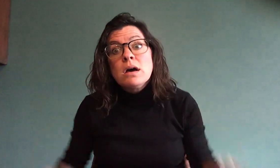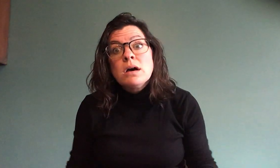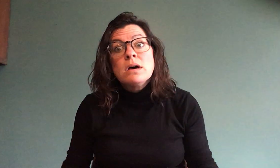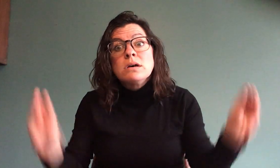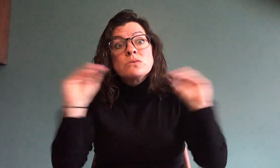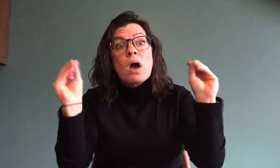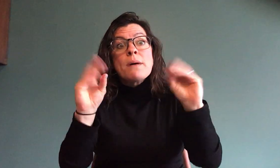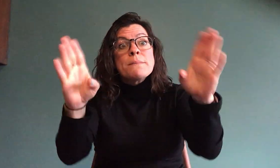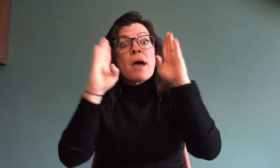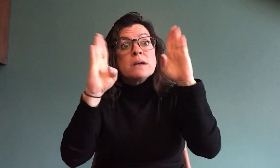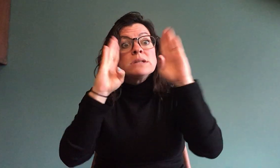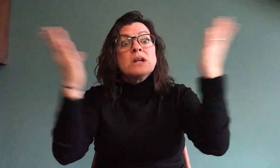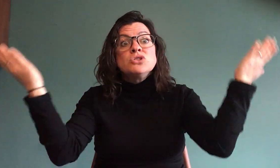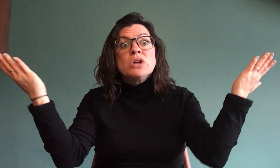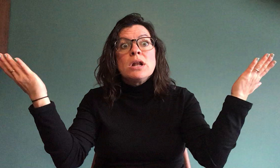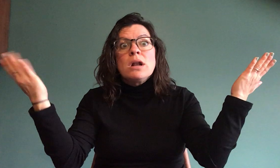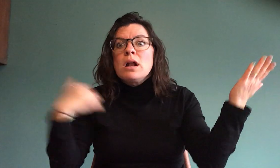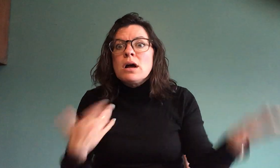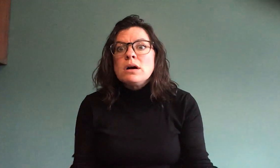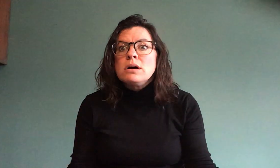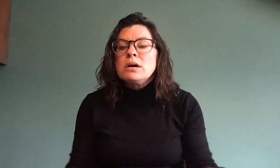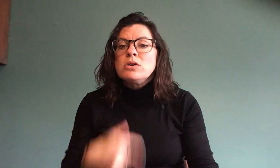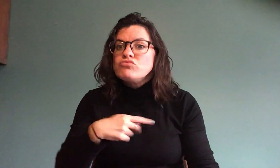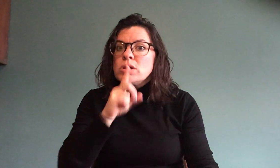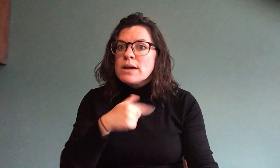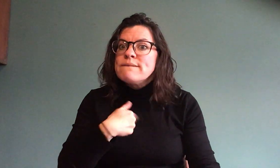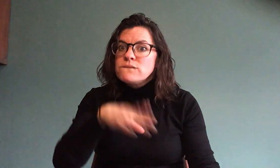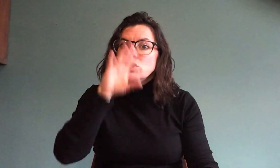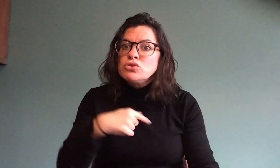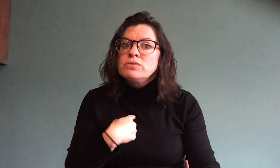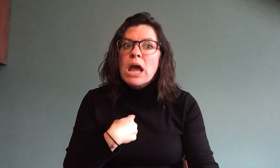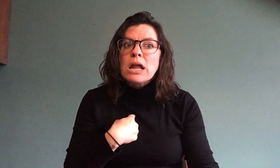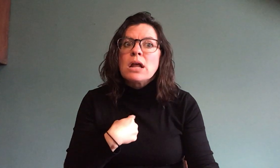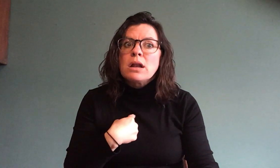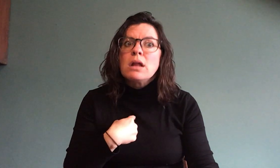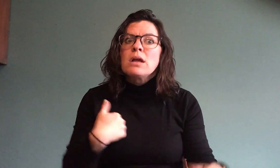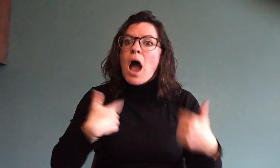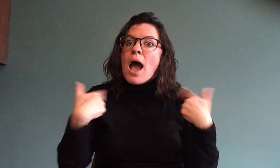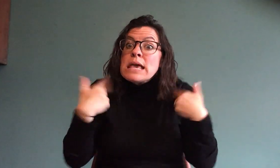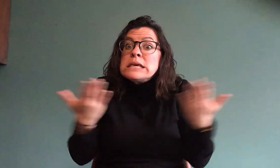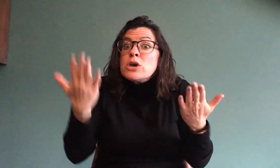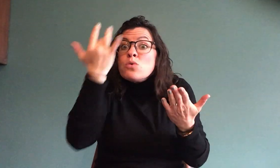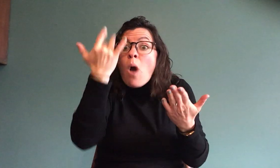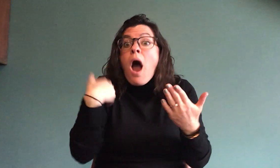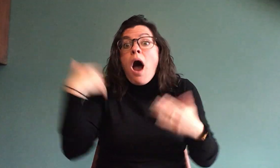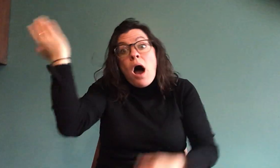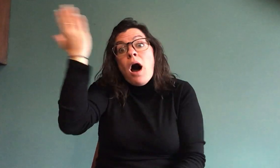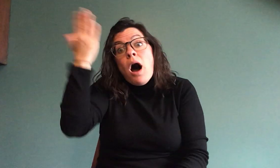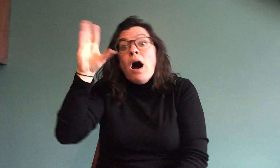don't understand this. I'm trying to help you get along here so you can take this test.